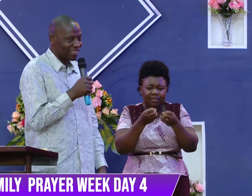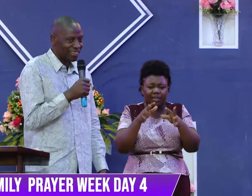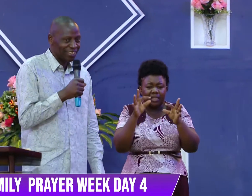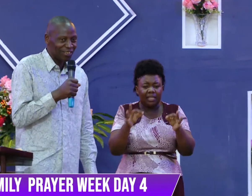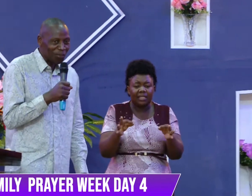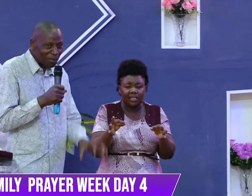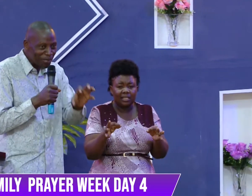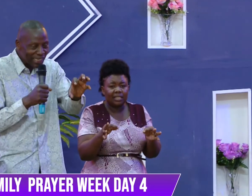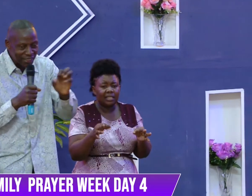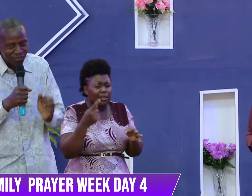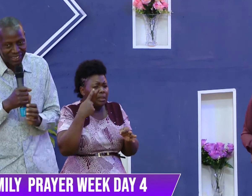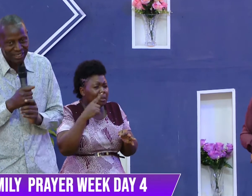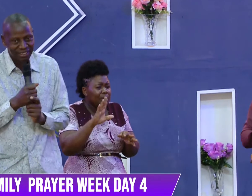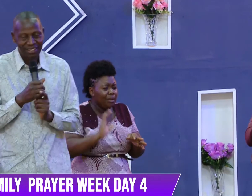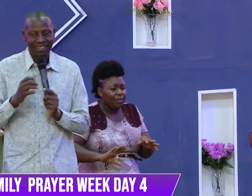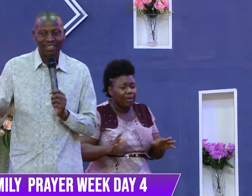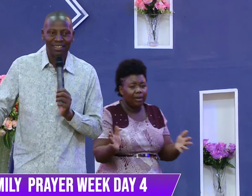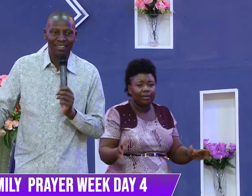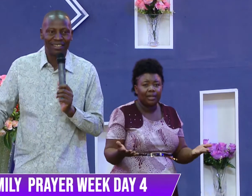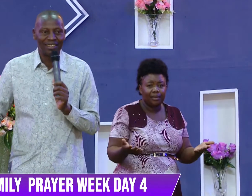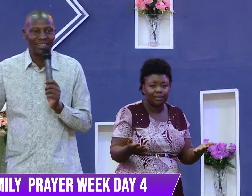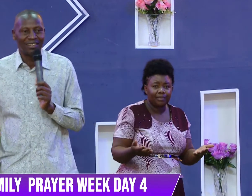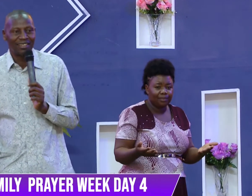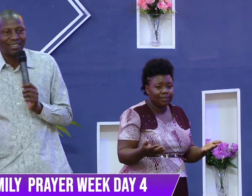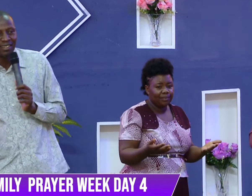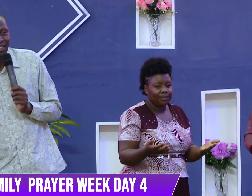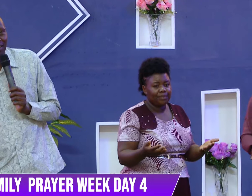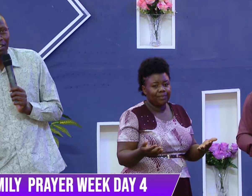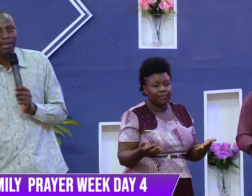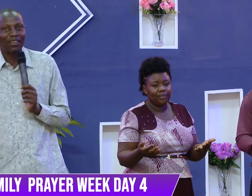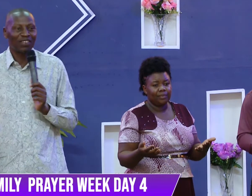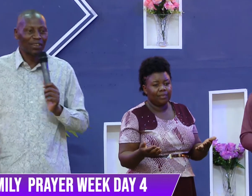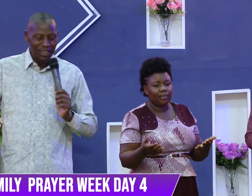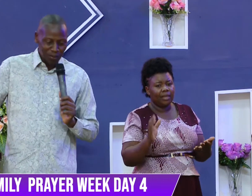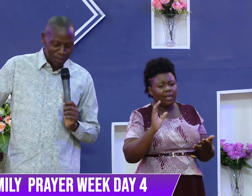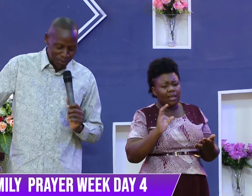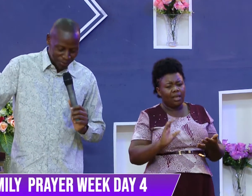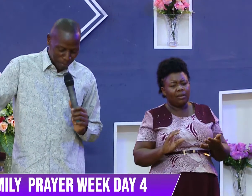things. To see our character.